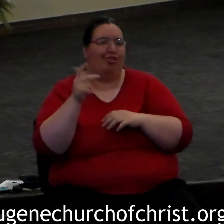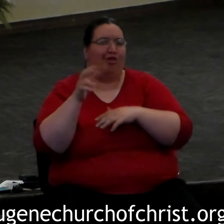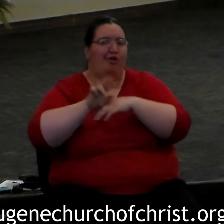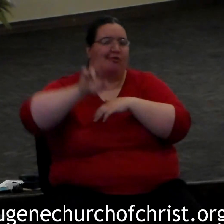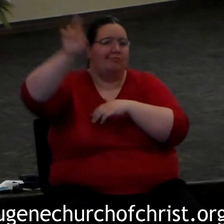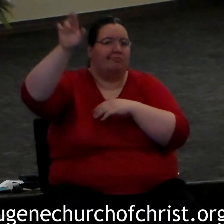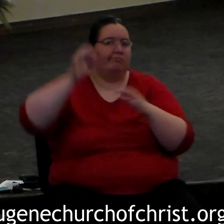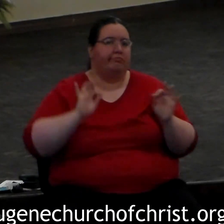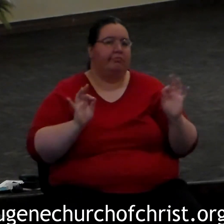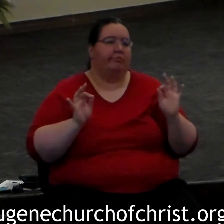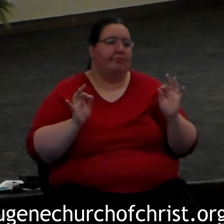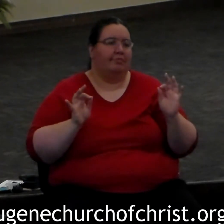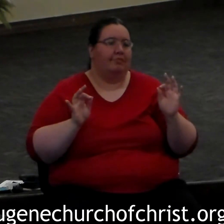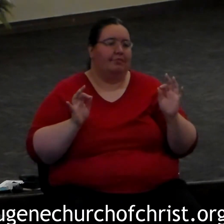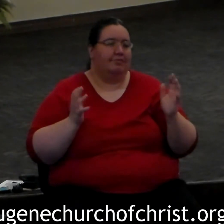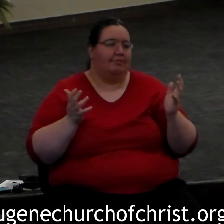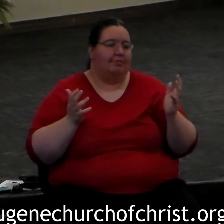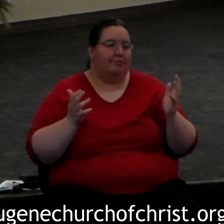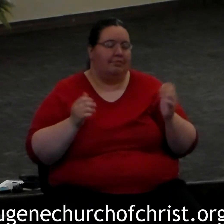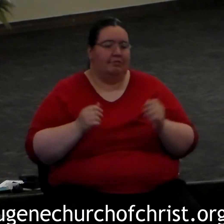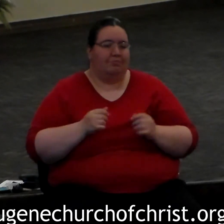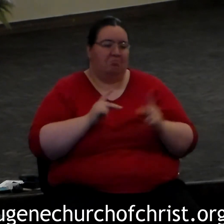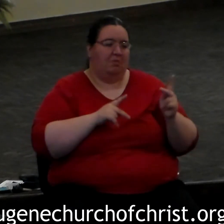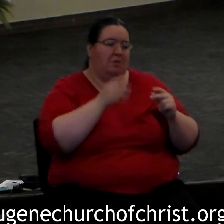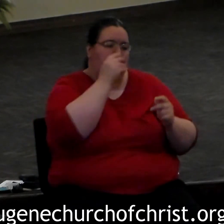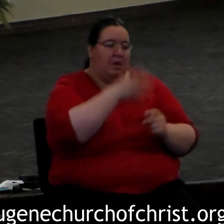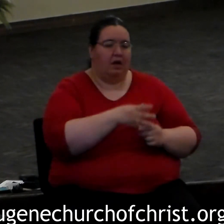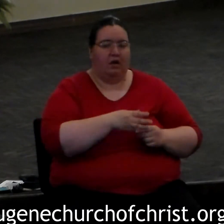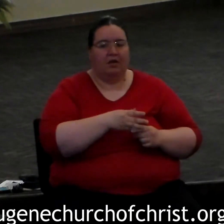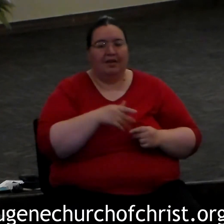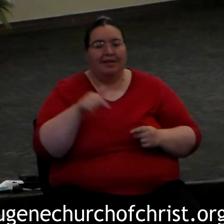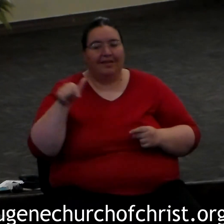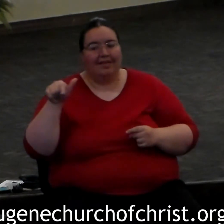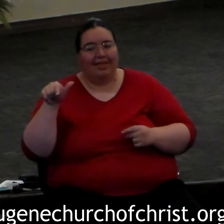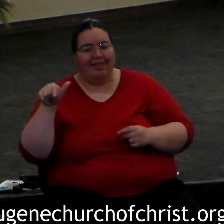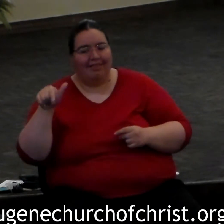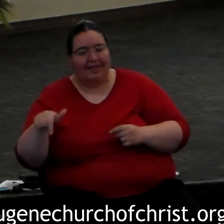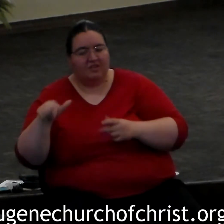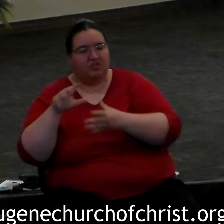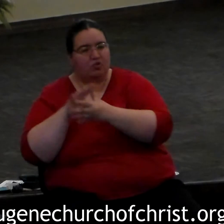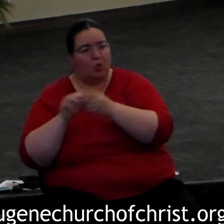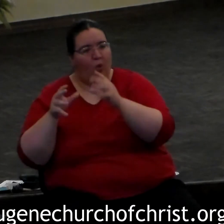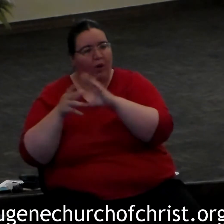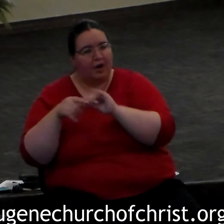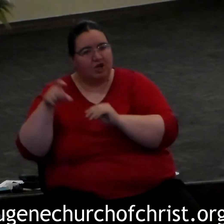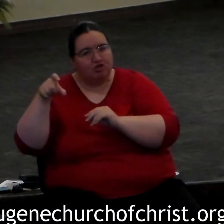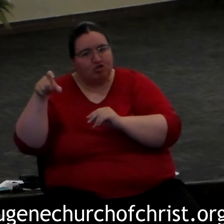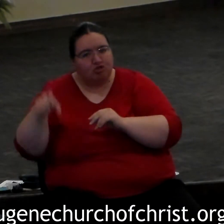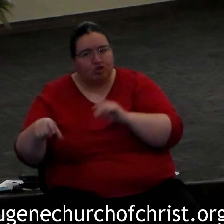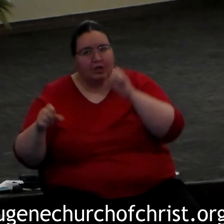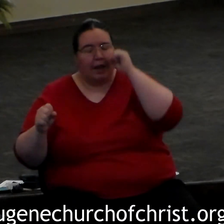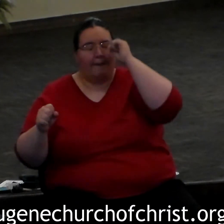us. We should be overwhelmed with amazement. And I think we have moments of